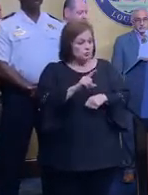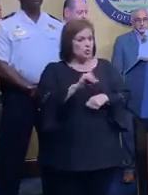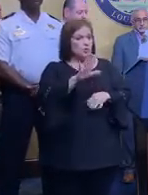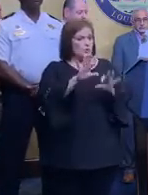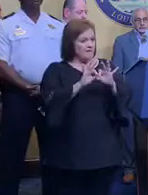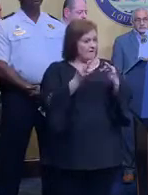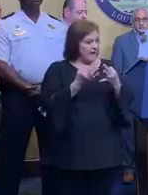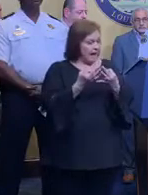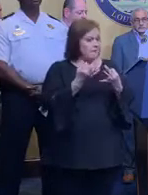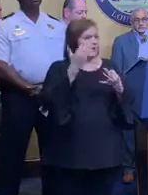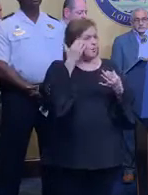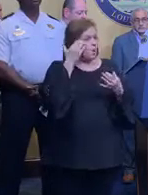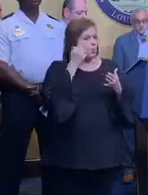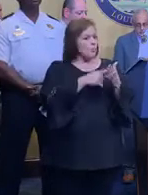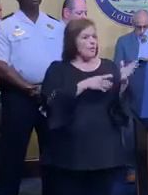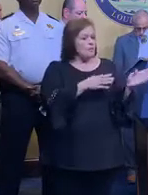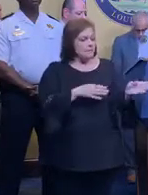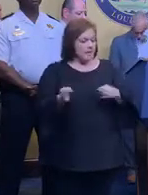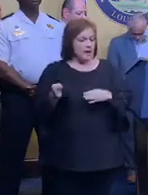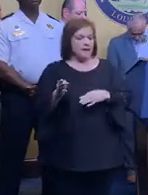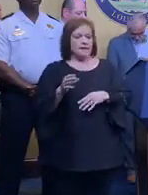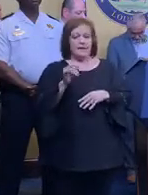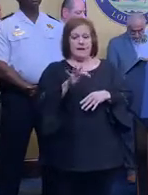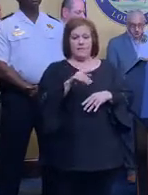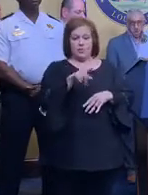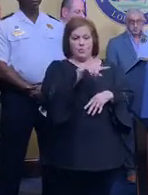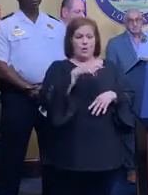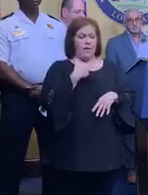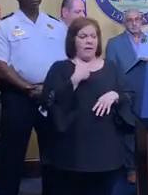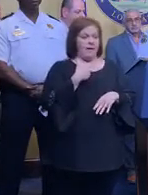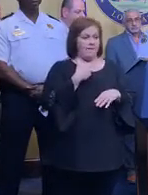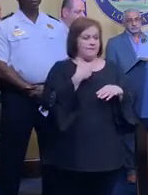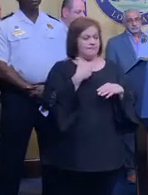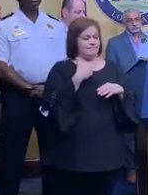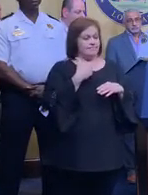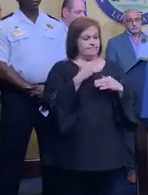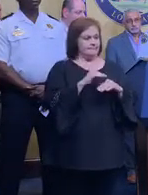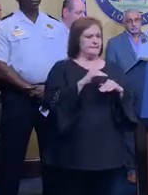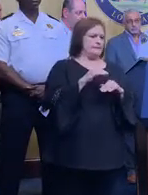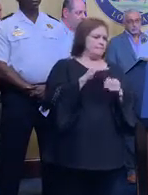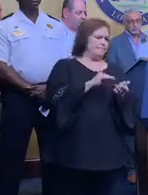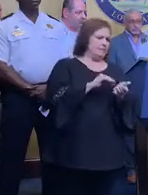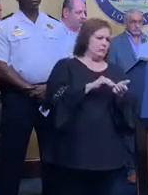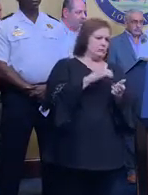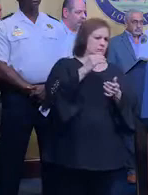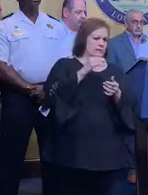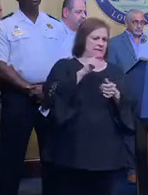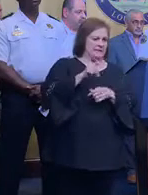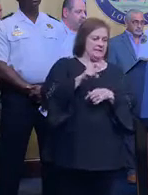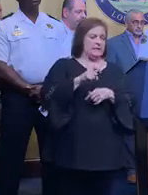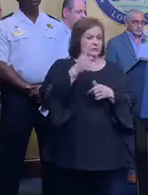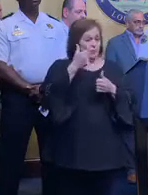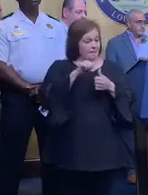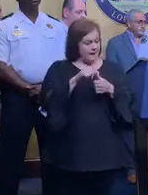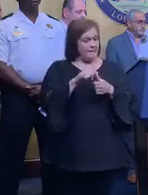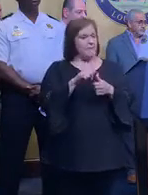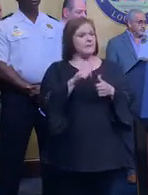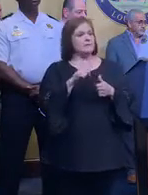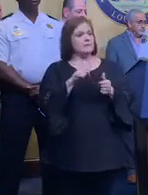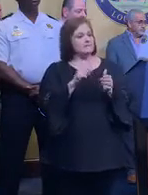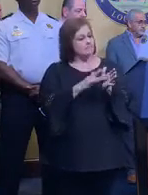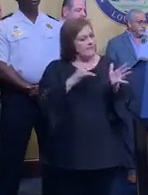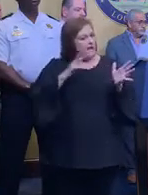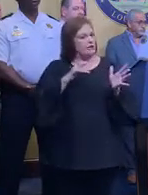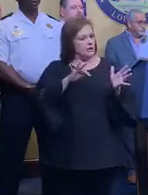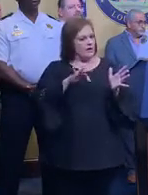of your plans. Additionally, if you have medical needs that limit your ability to respond, as already stated, please take advantage